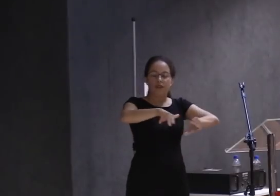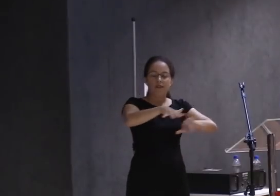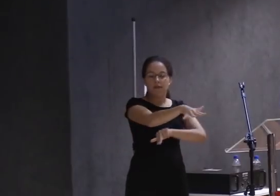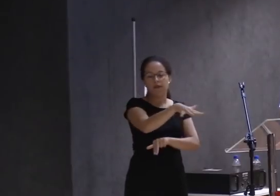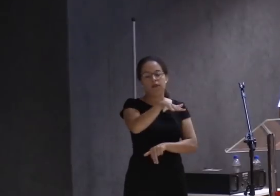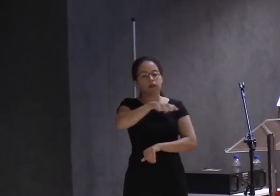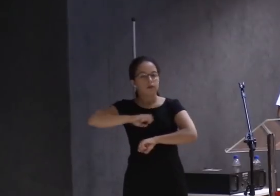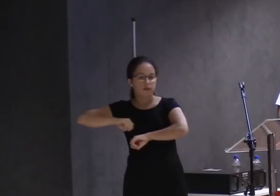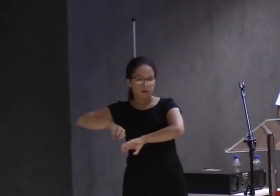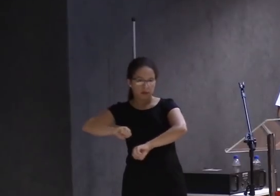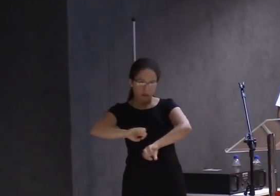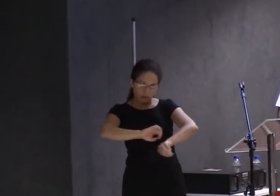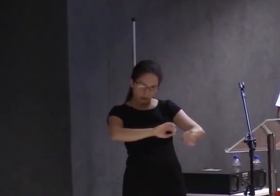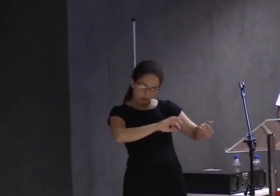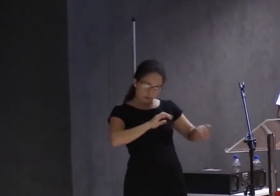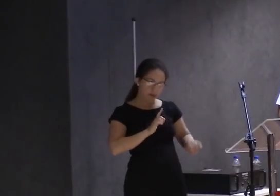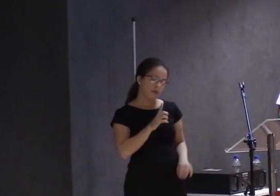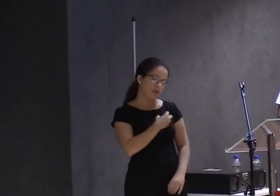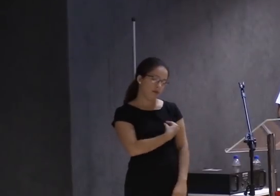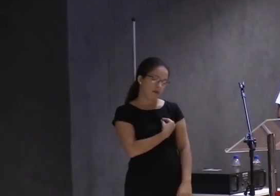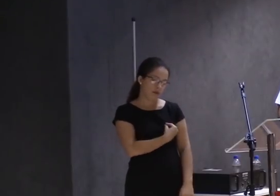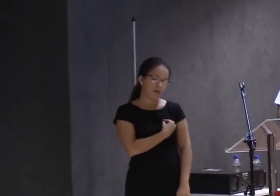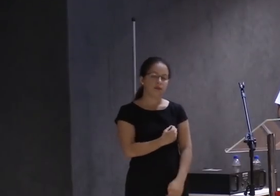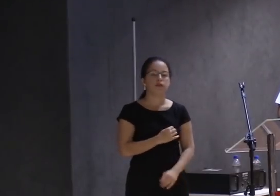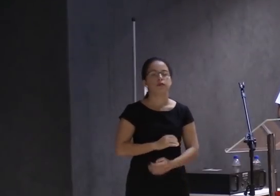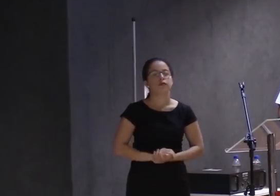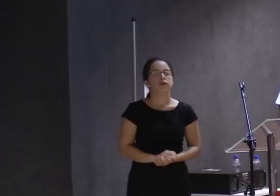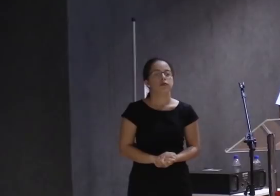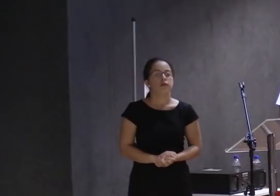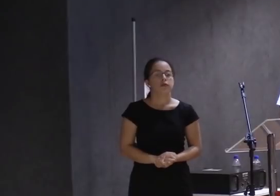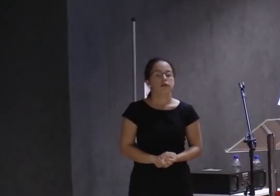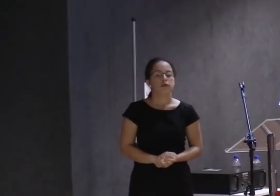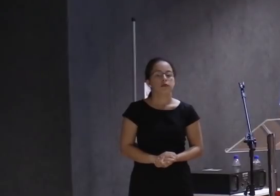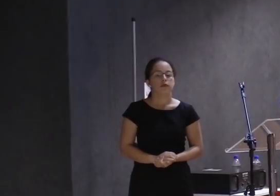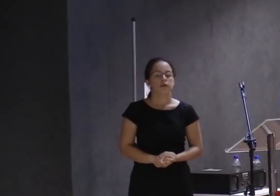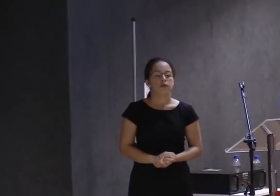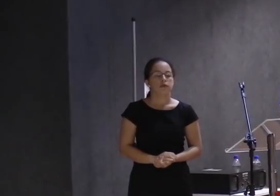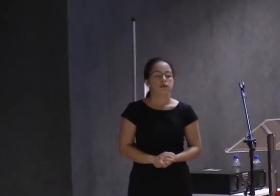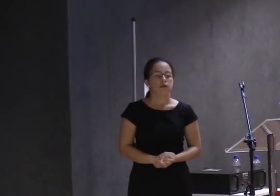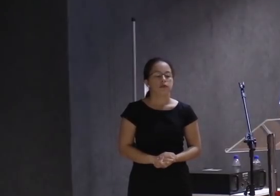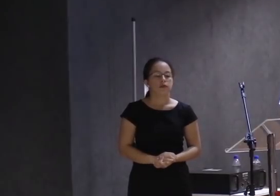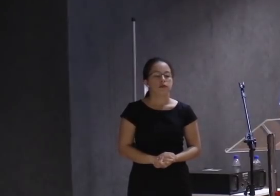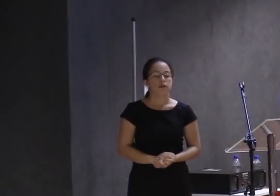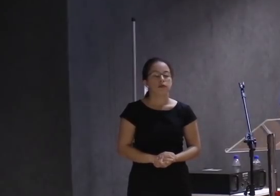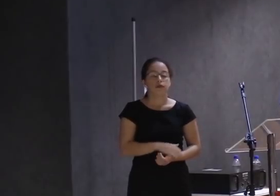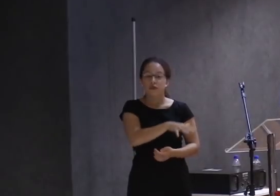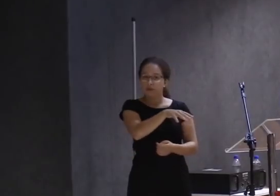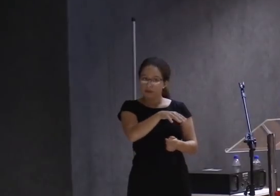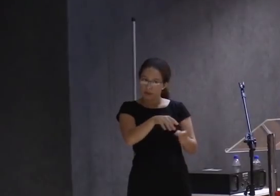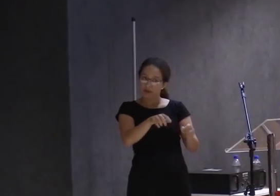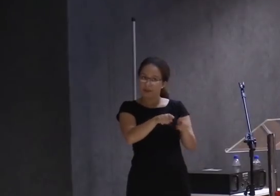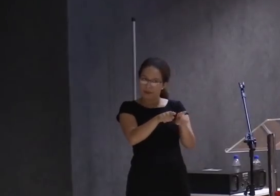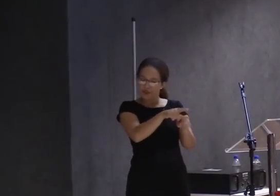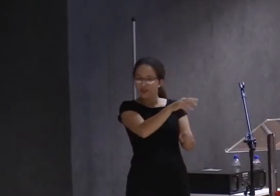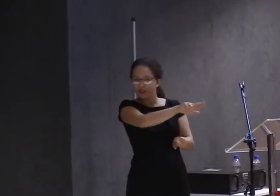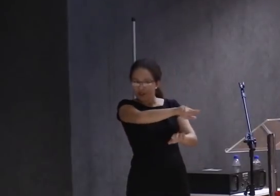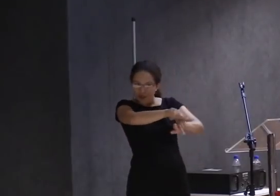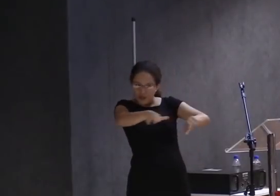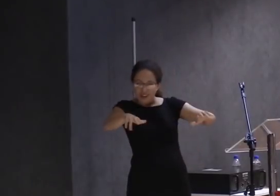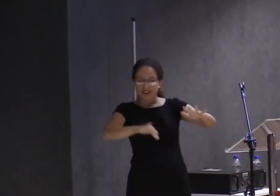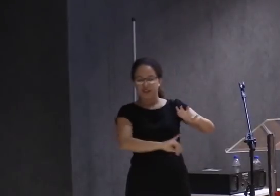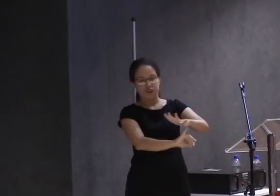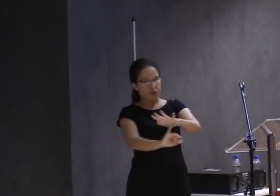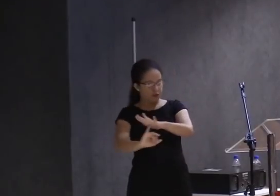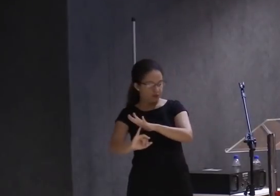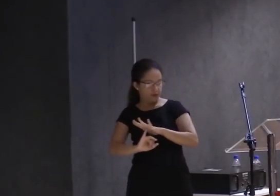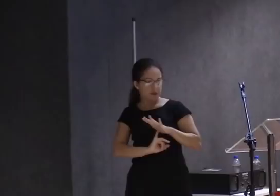institutions. Eles têm tido várias colaborações com o Brasil, de professores de diferentes instituições e áreas. And